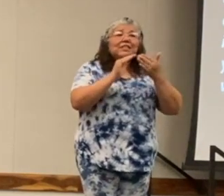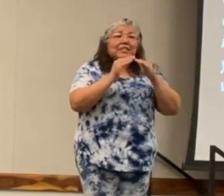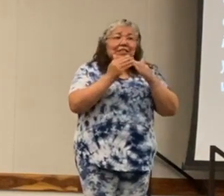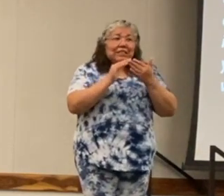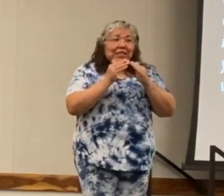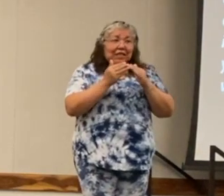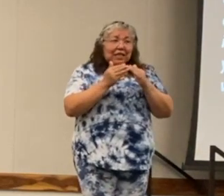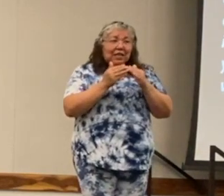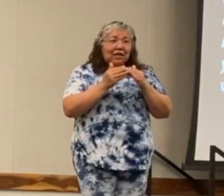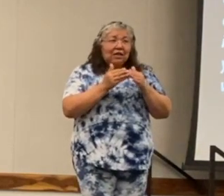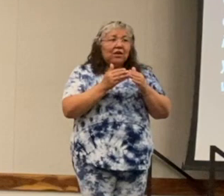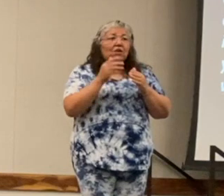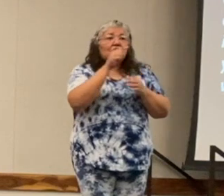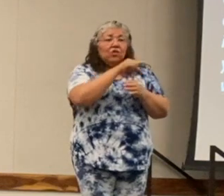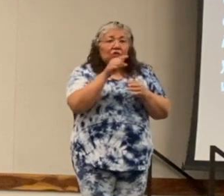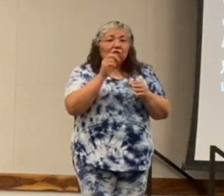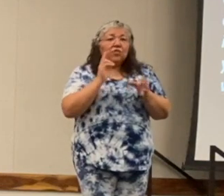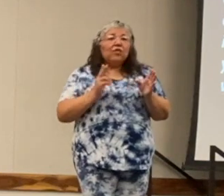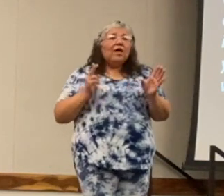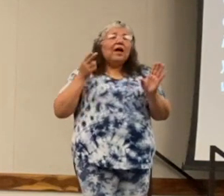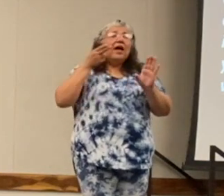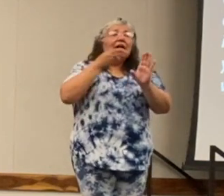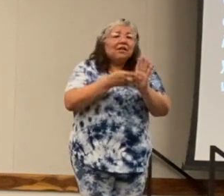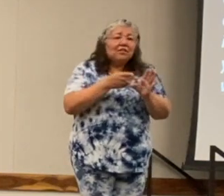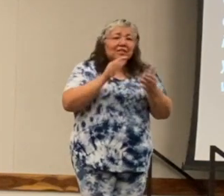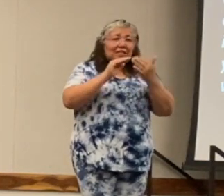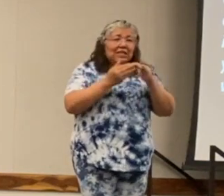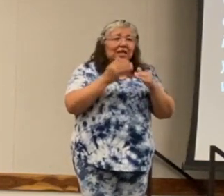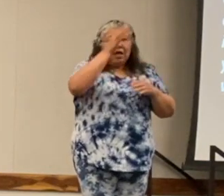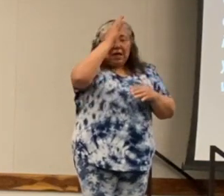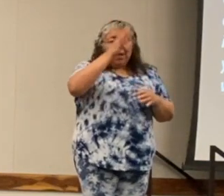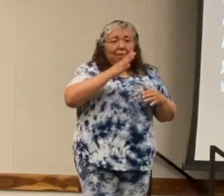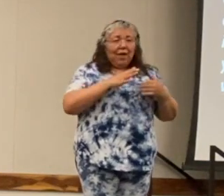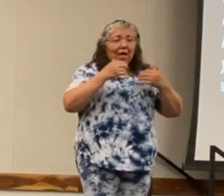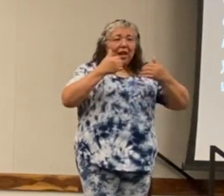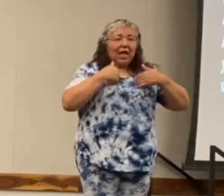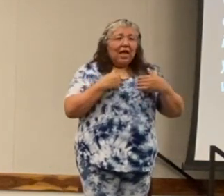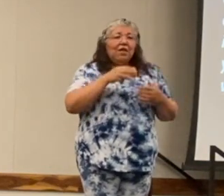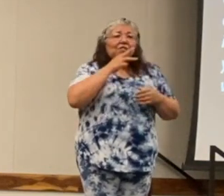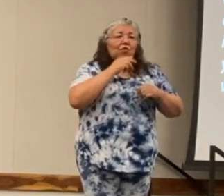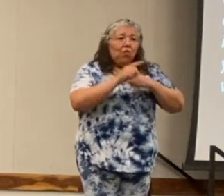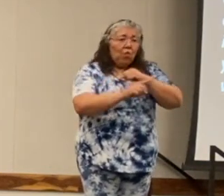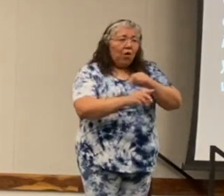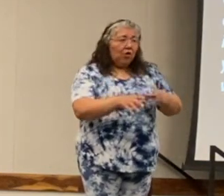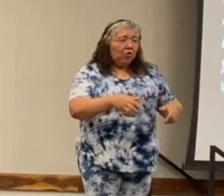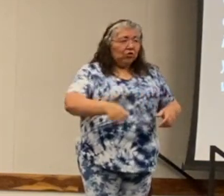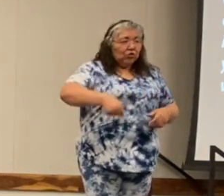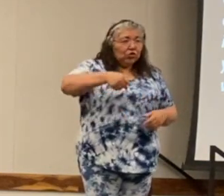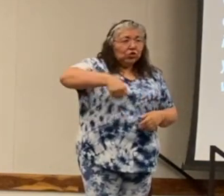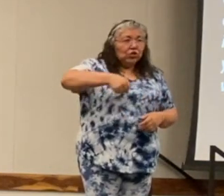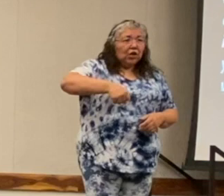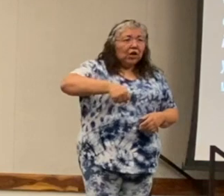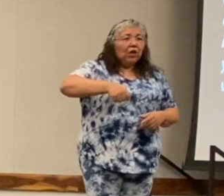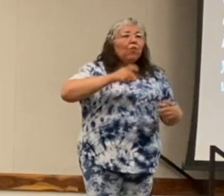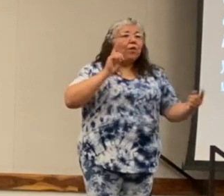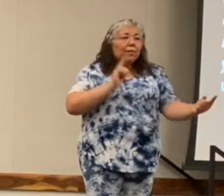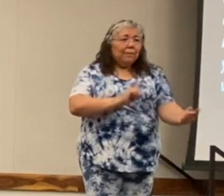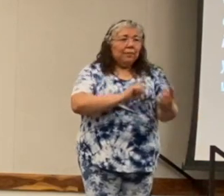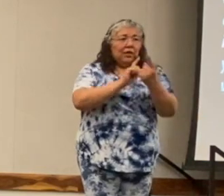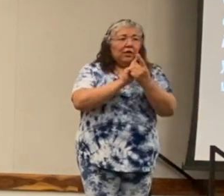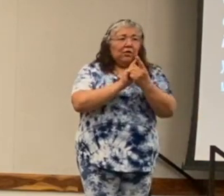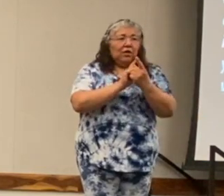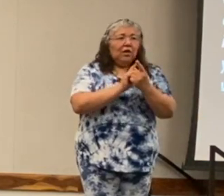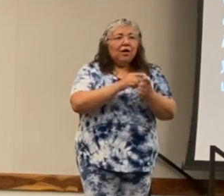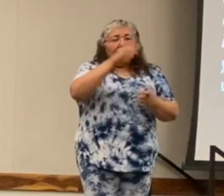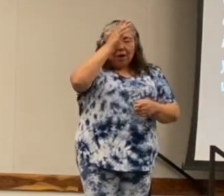specific. When you entered the city, a man carrying a water jug will meet you. I want you to look at this real quick.